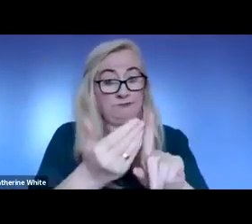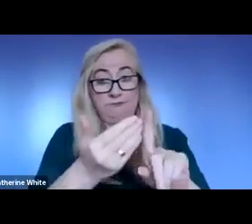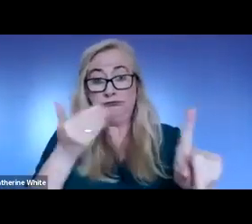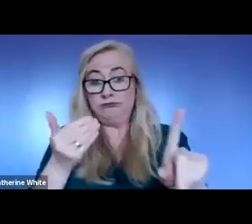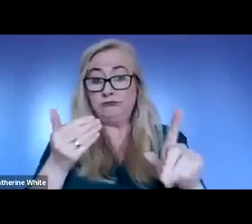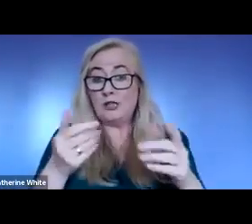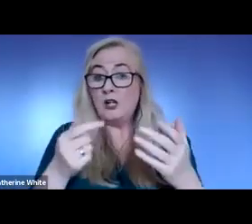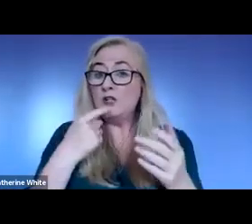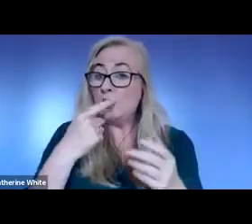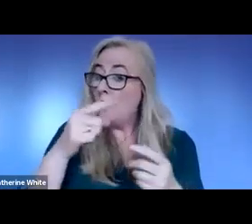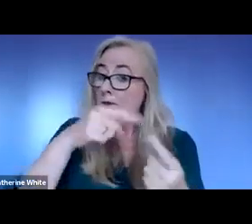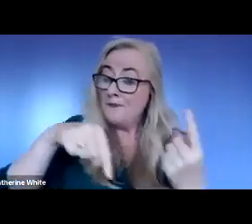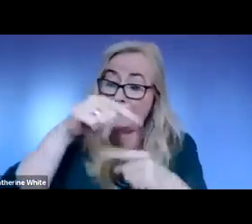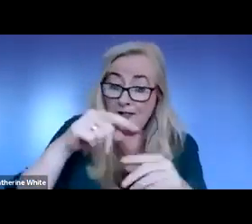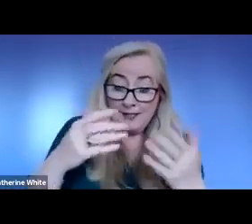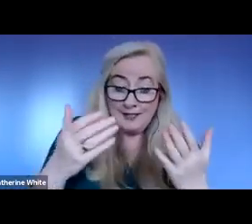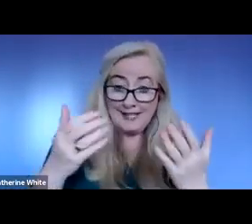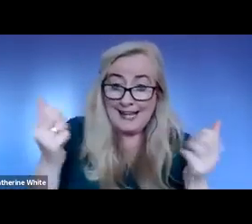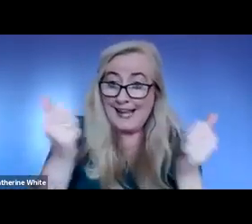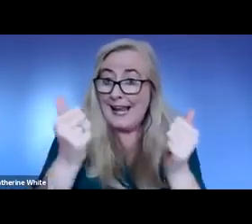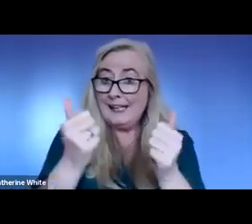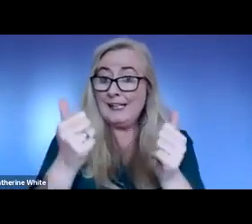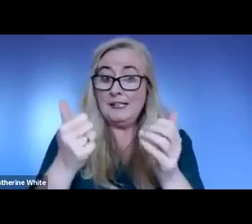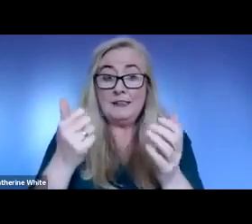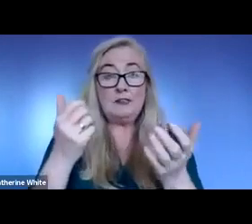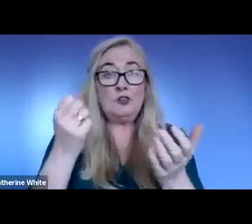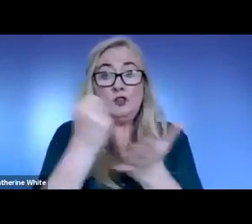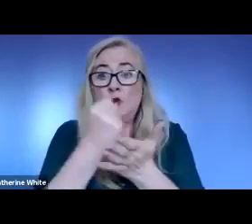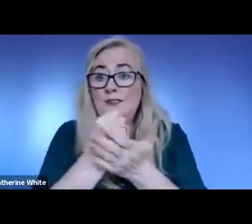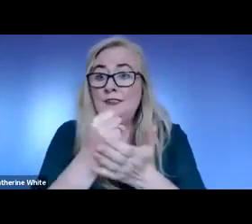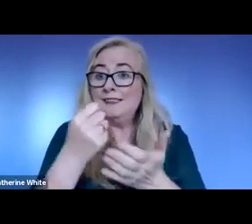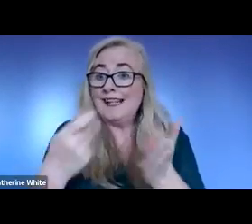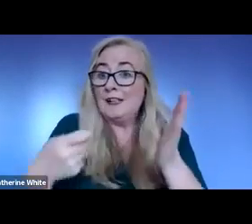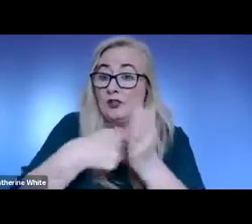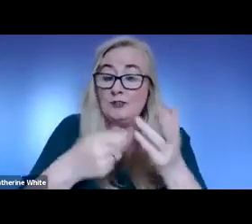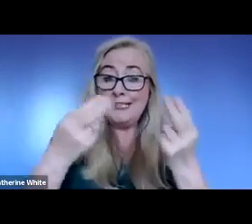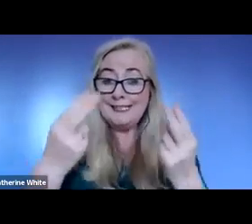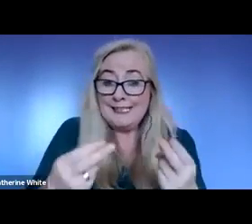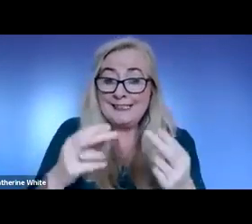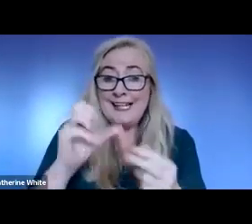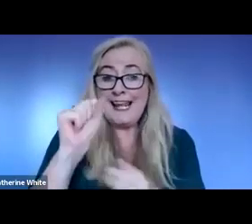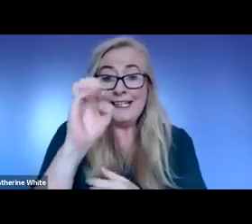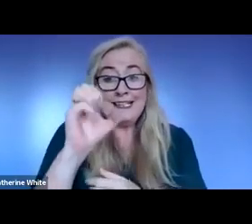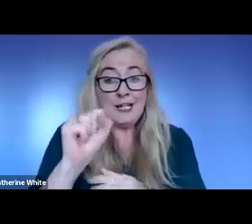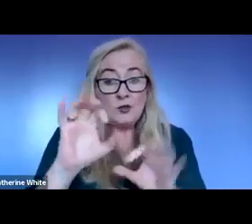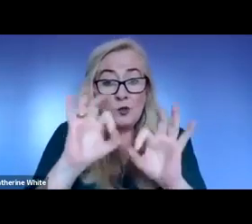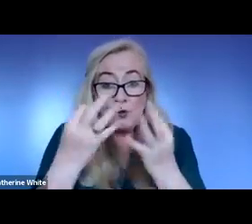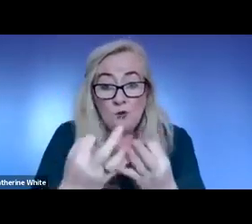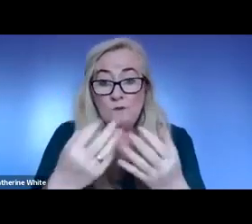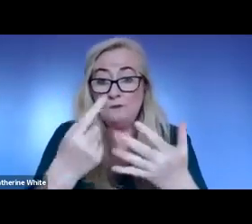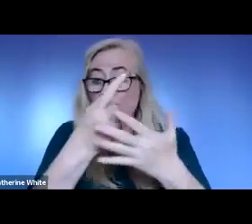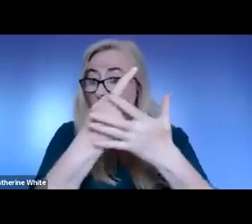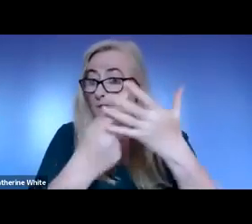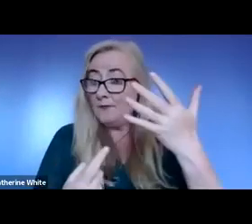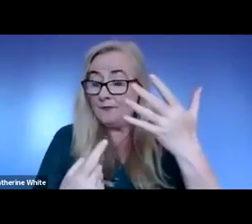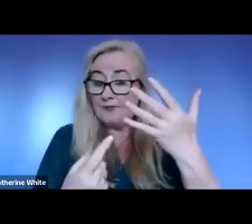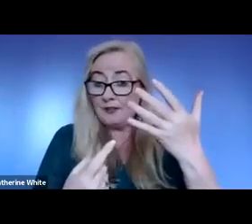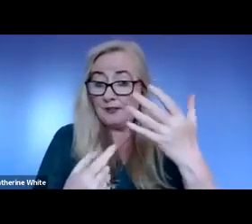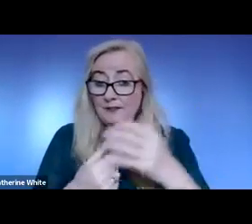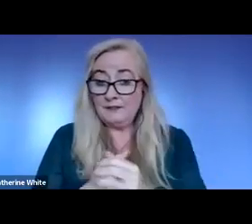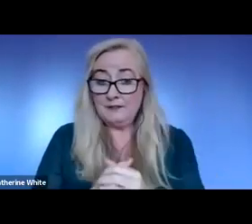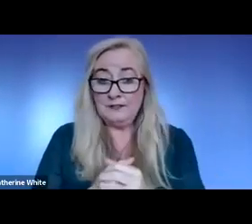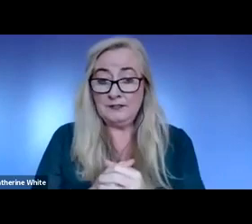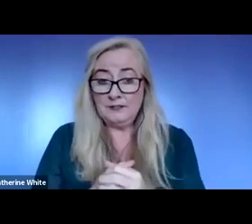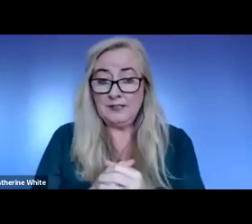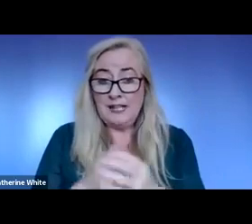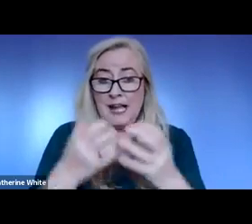deaf students, for students with additional needs, for lower SES groups. There's a really interesting report done by the ESRI in June that has